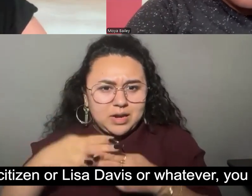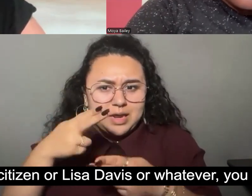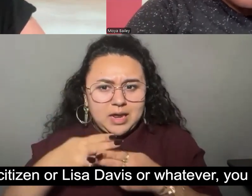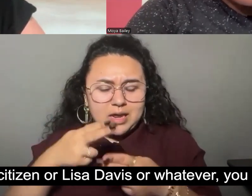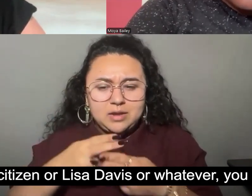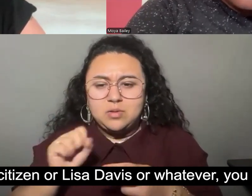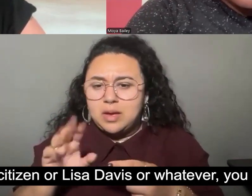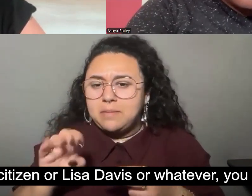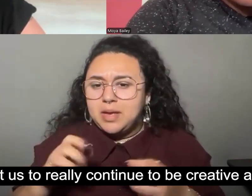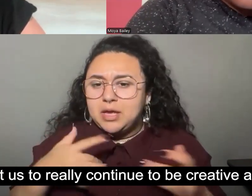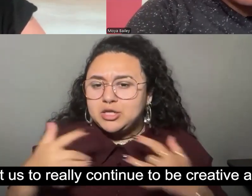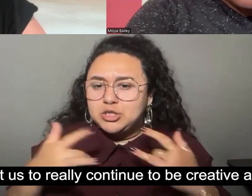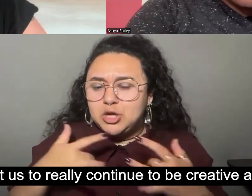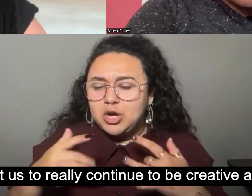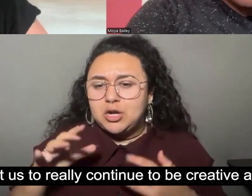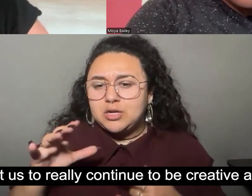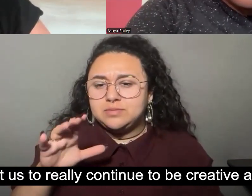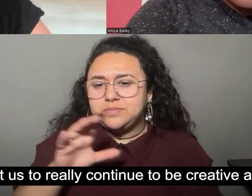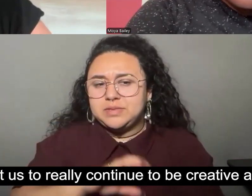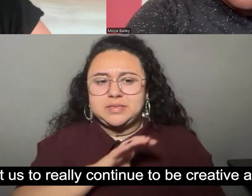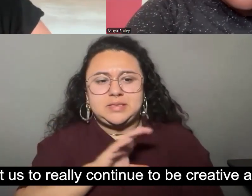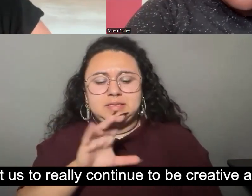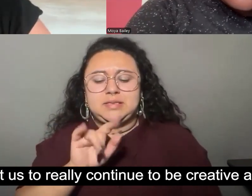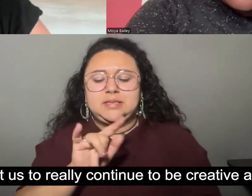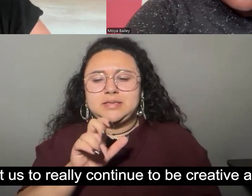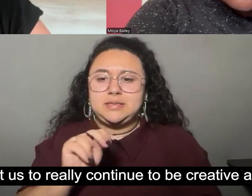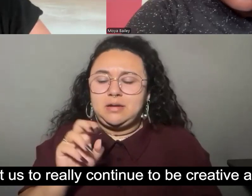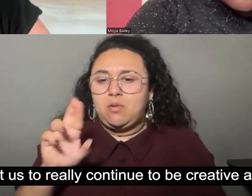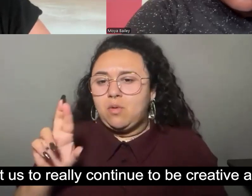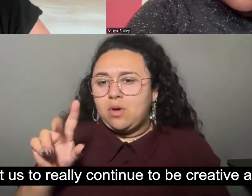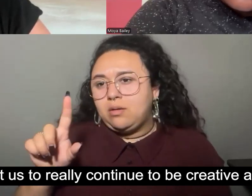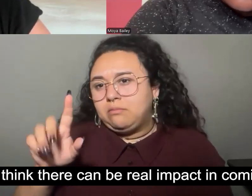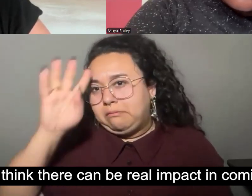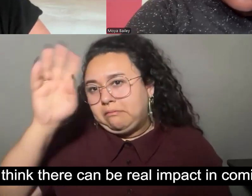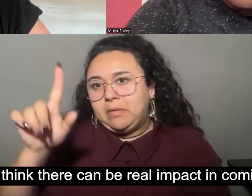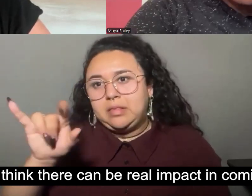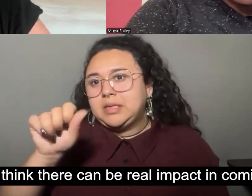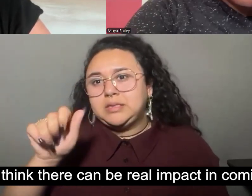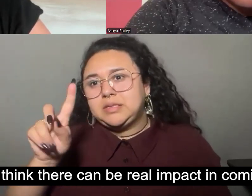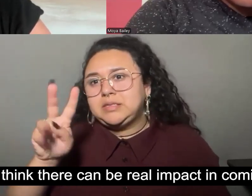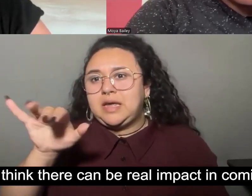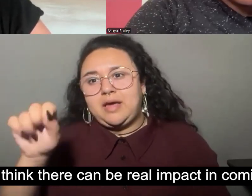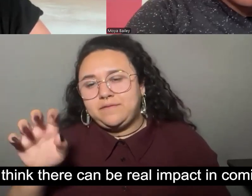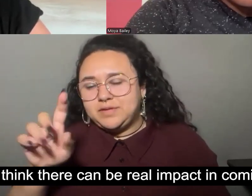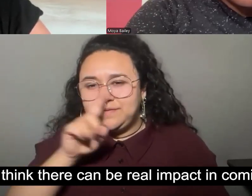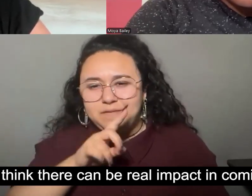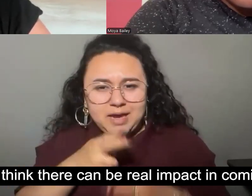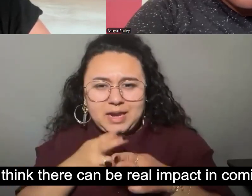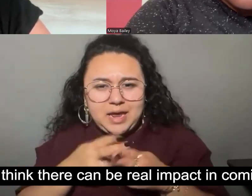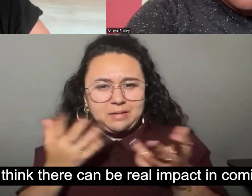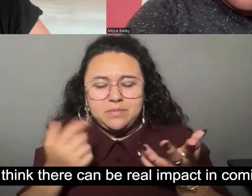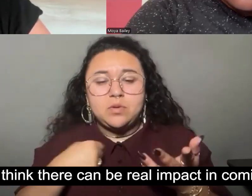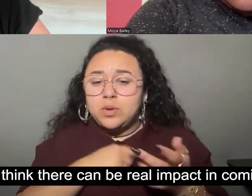Davis or whatever. And I also want us to really continue to be creative about, I think there can be